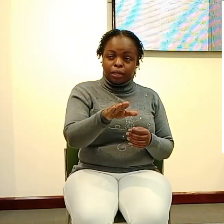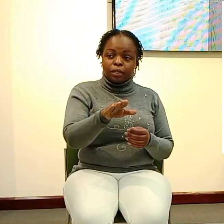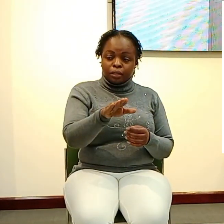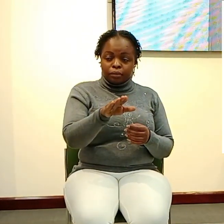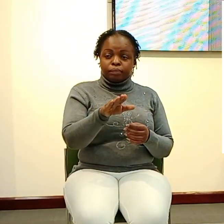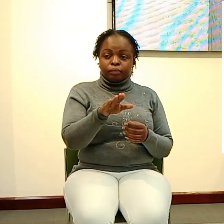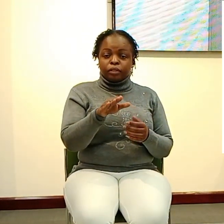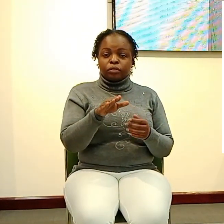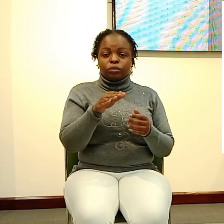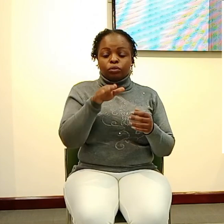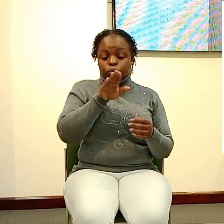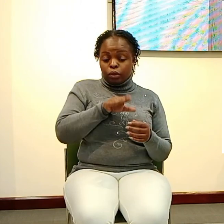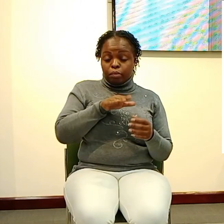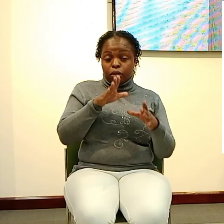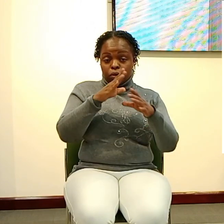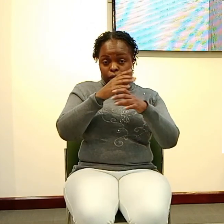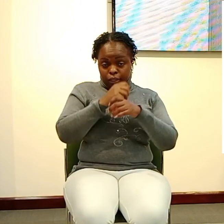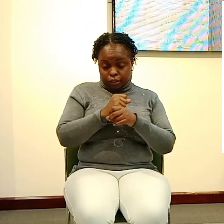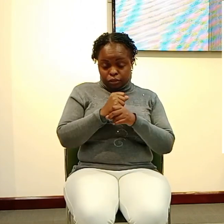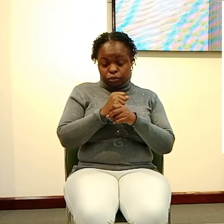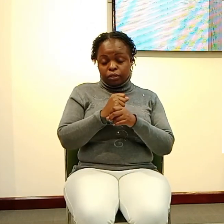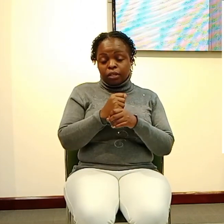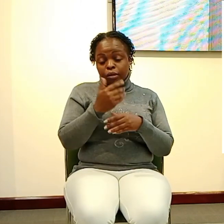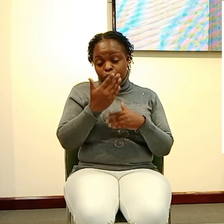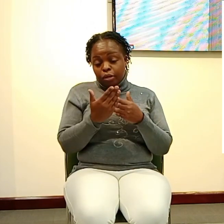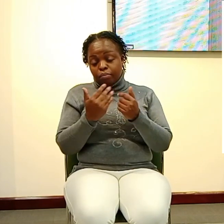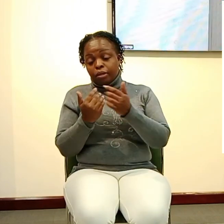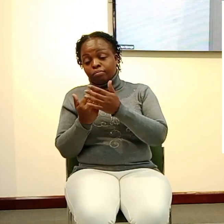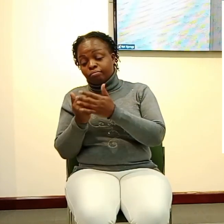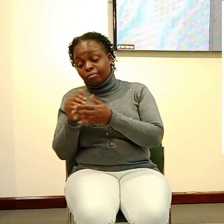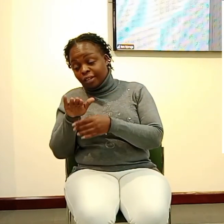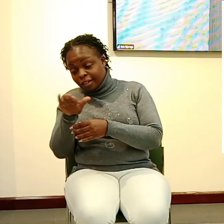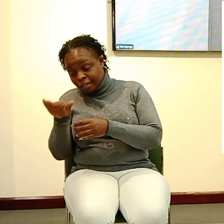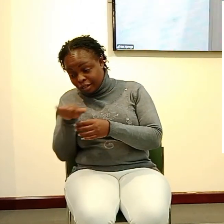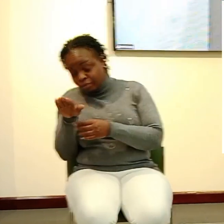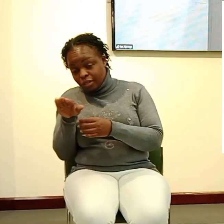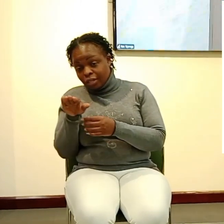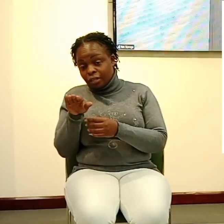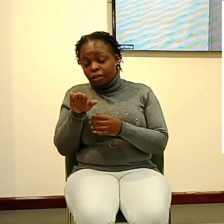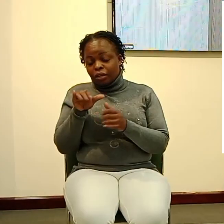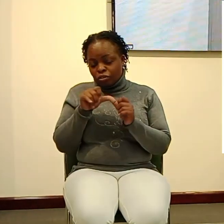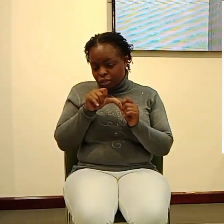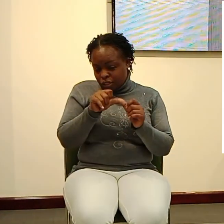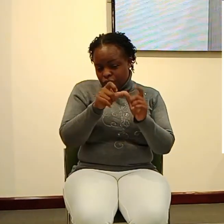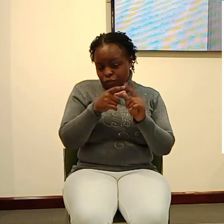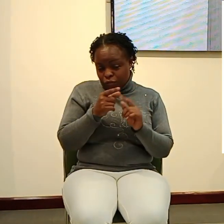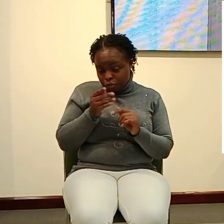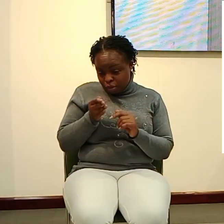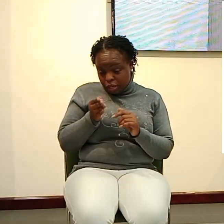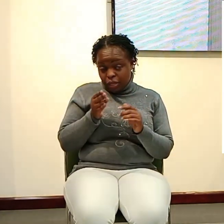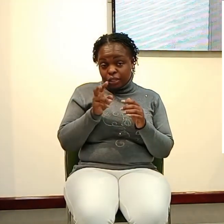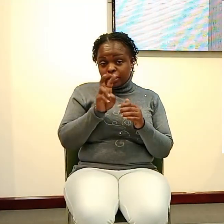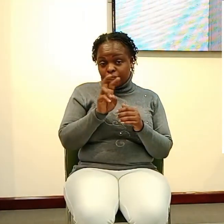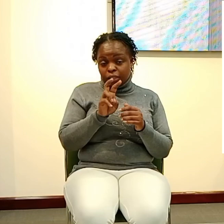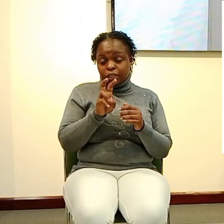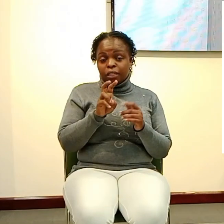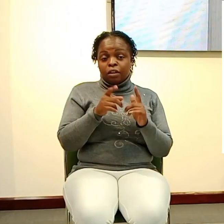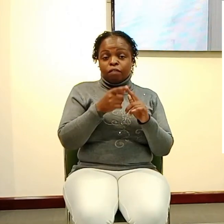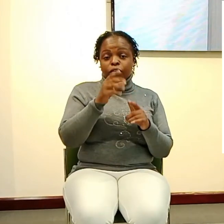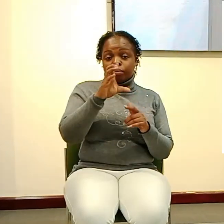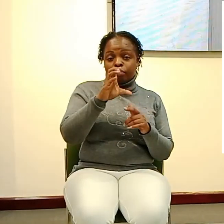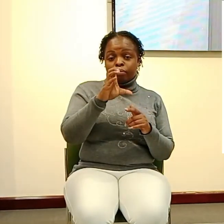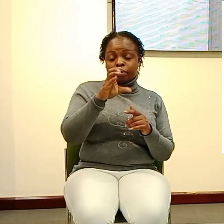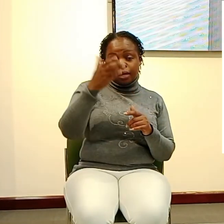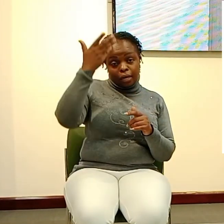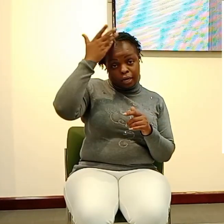back to the women organization, either to Crown, and so we pick it from there and see how, or through Crown and Kewapa for us